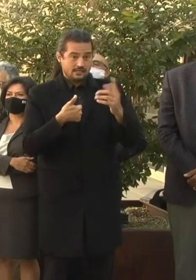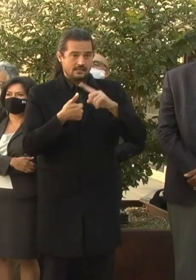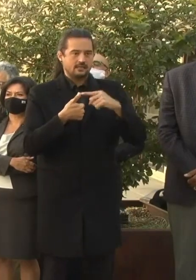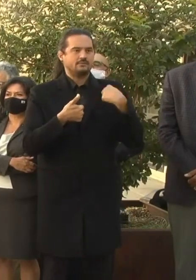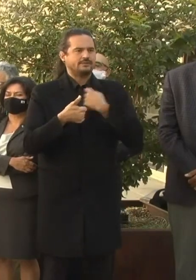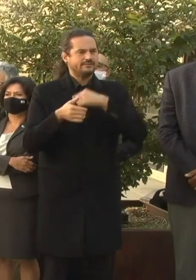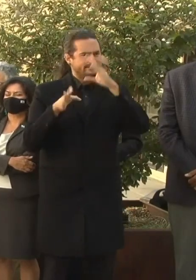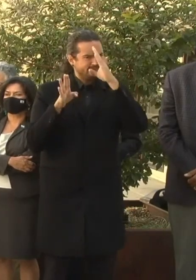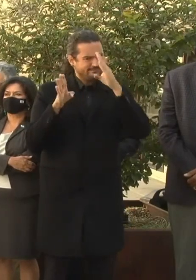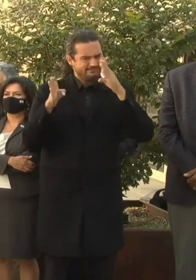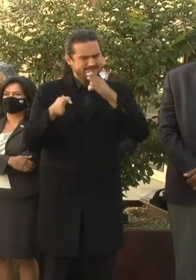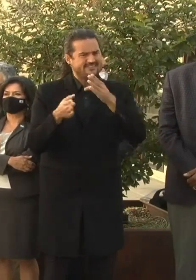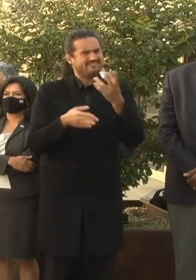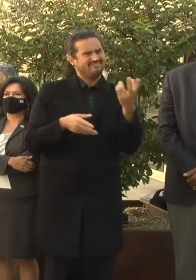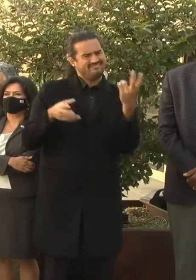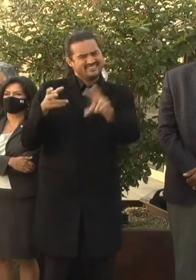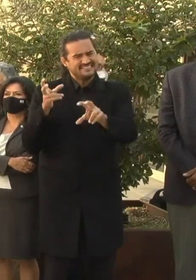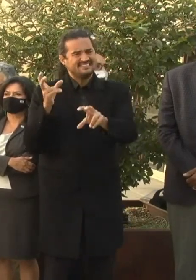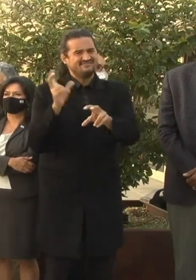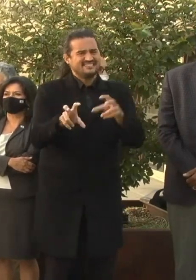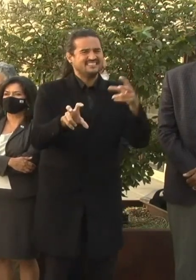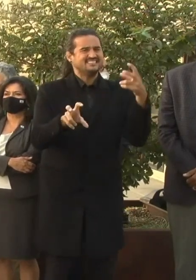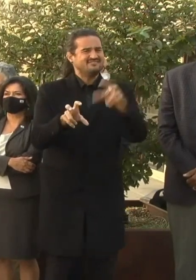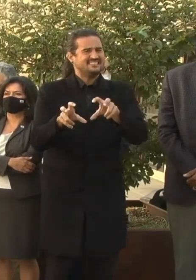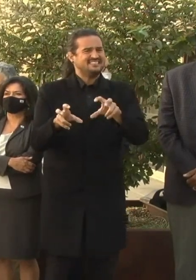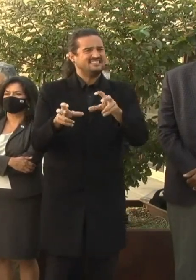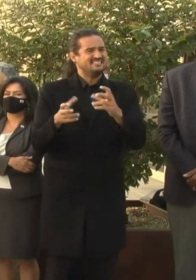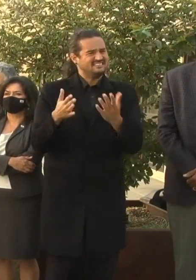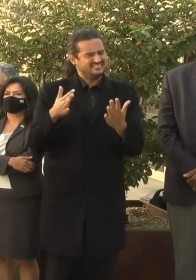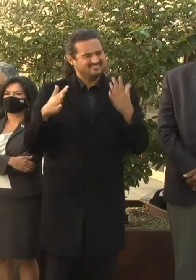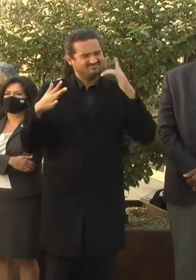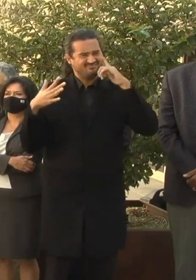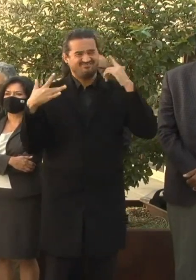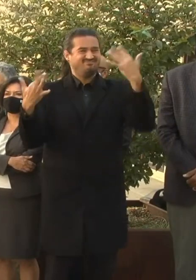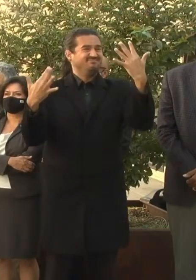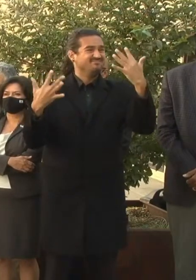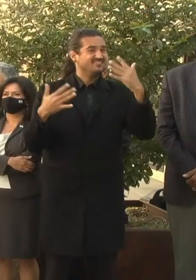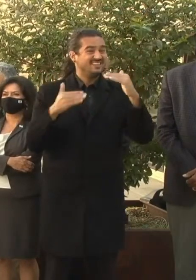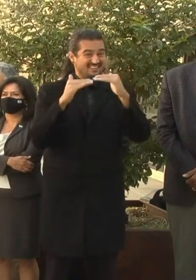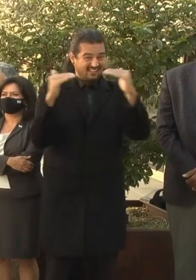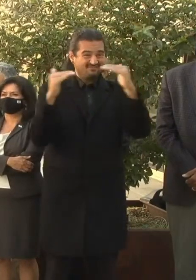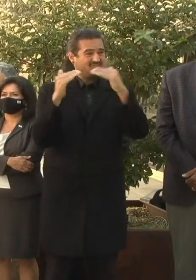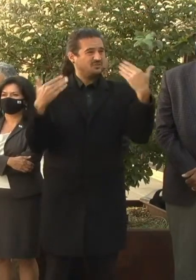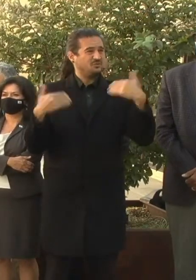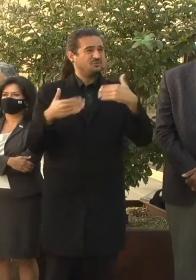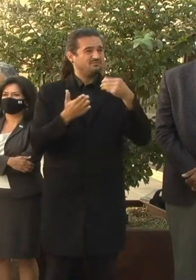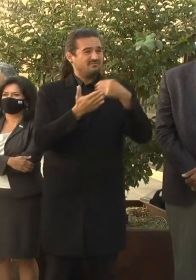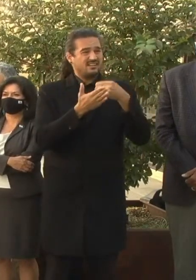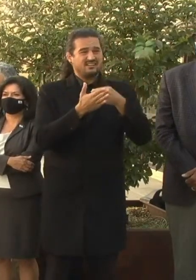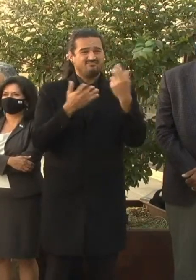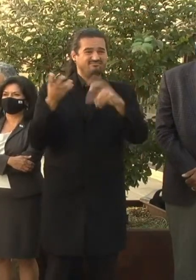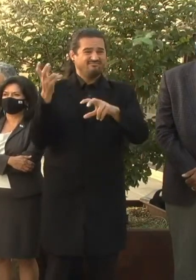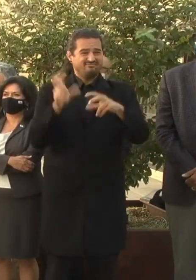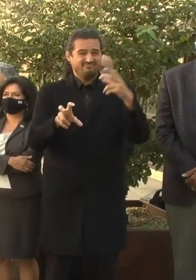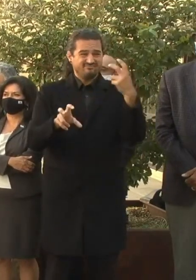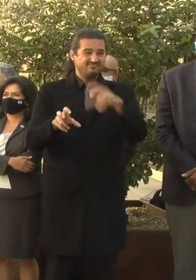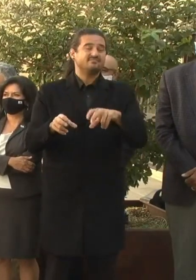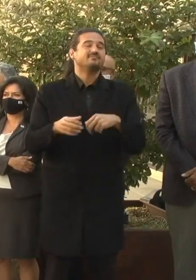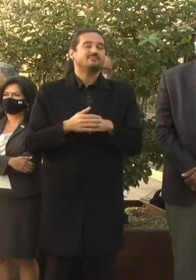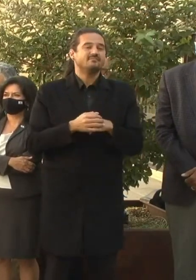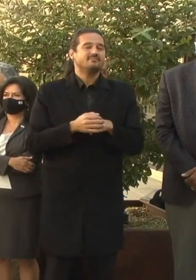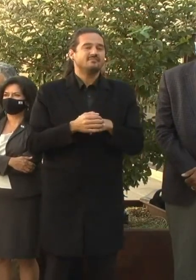of budget toward housing, led by our governor, with our Senate budget chair, with all of us here. We invested $10.3